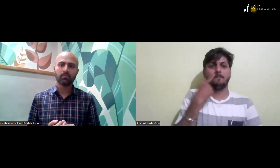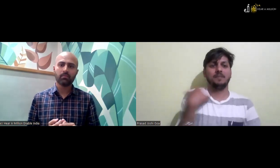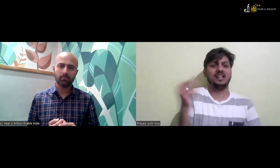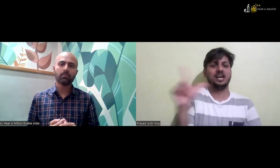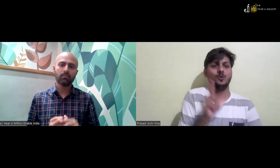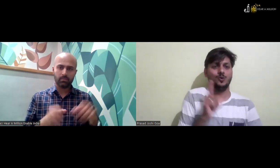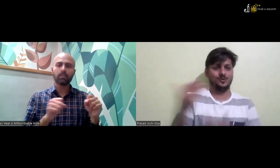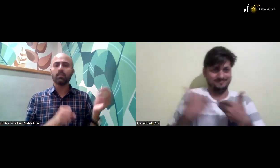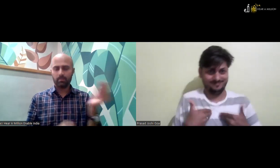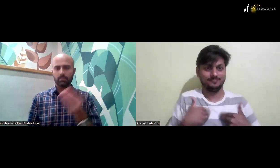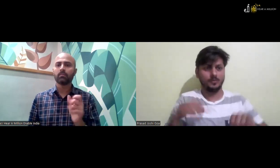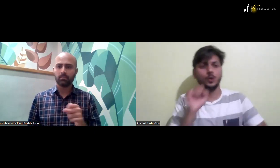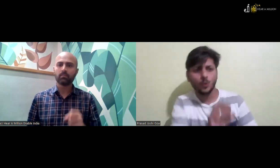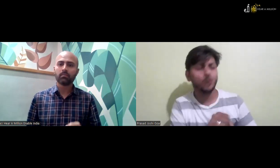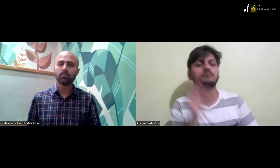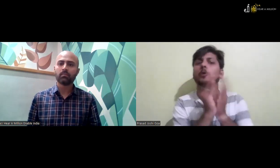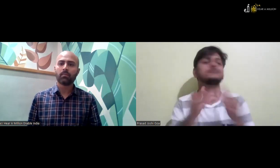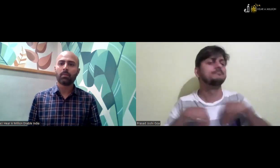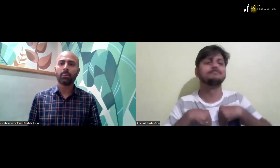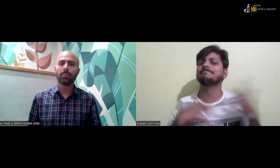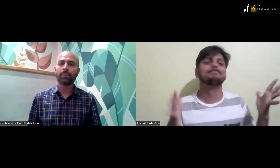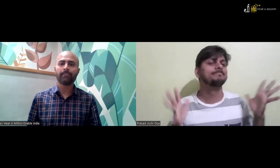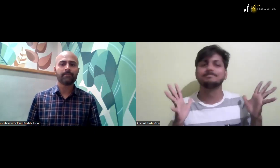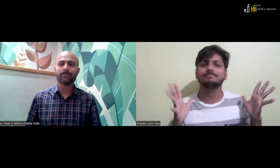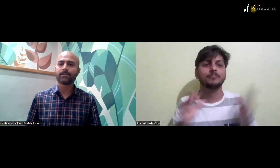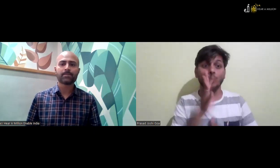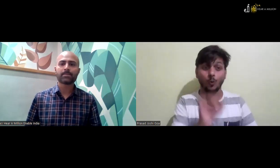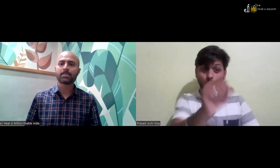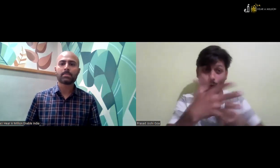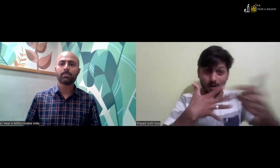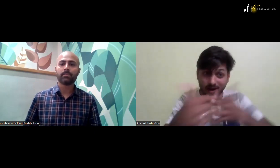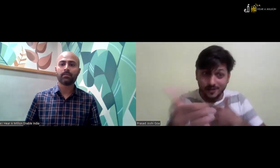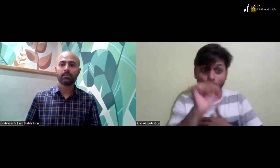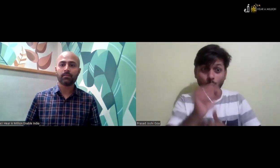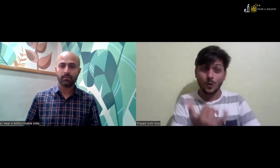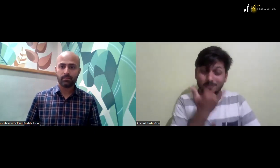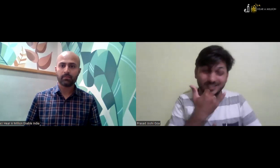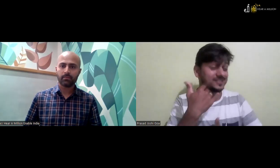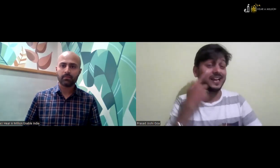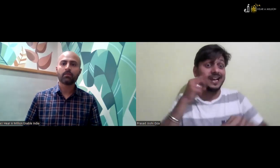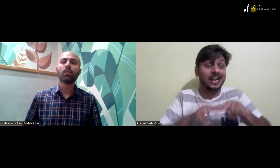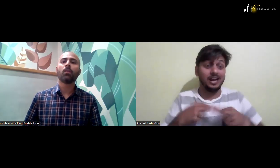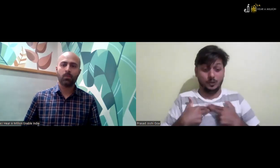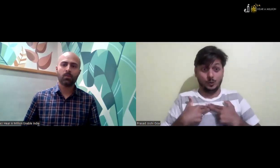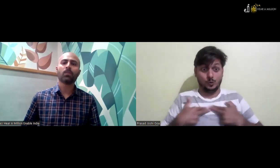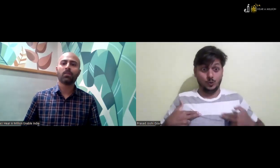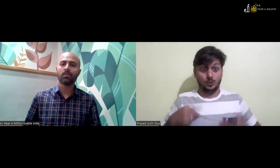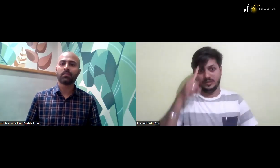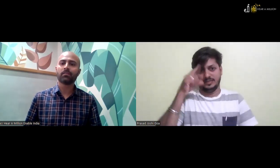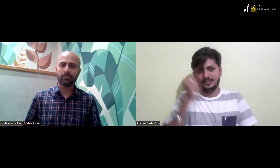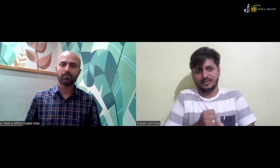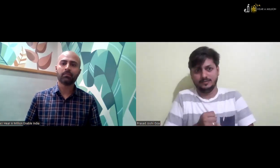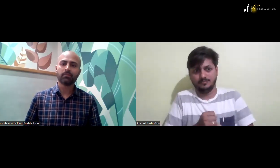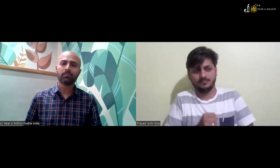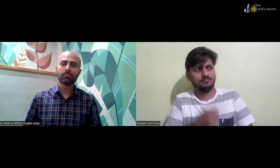I told them that the bike belongs to my brother-in-law. They said no. If it would be your own bike, if it would be your